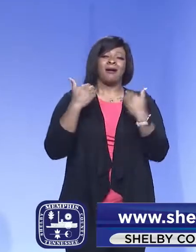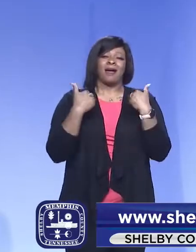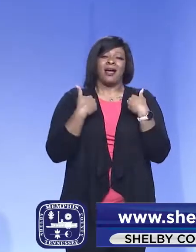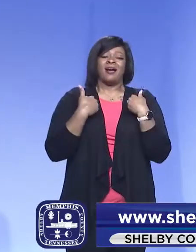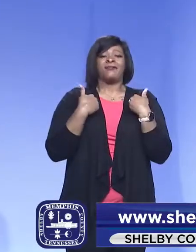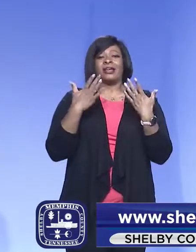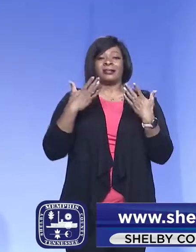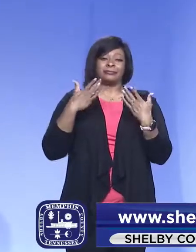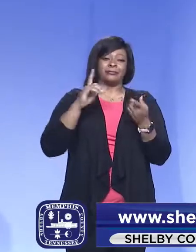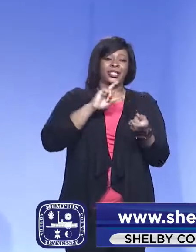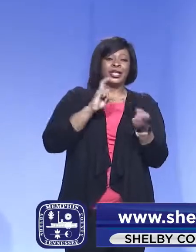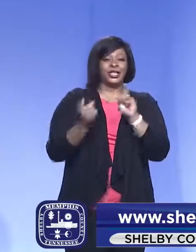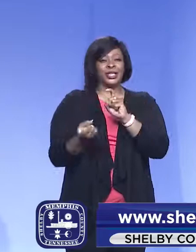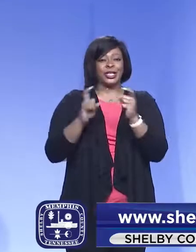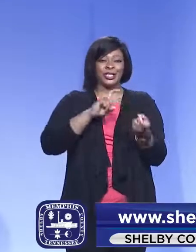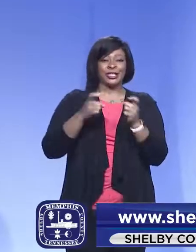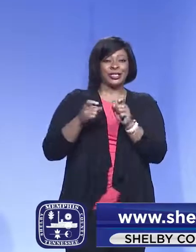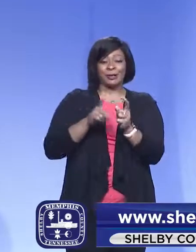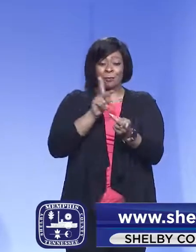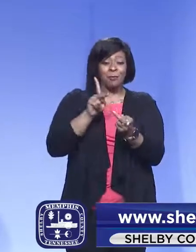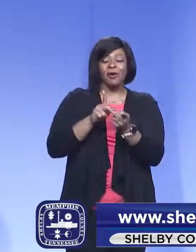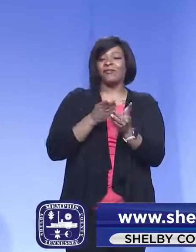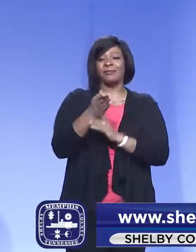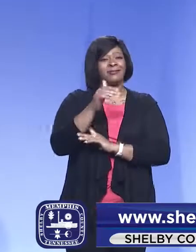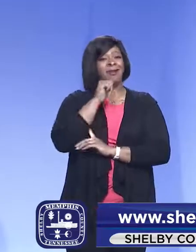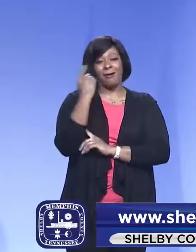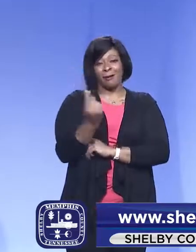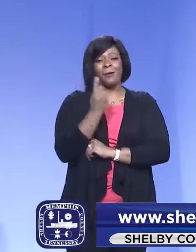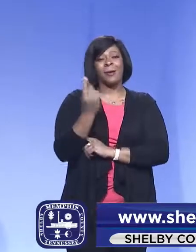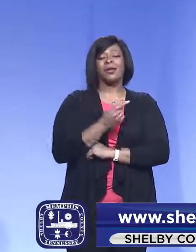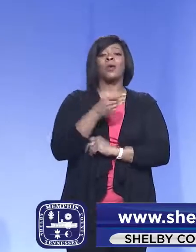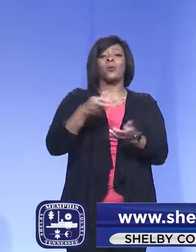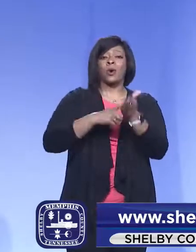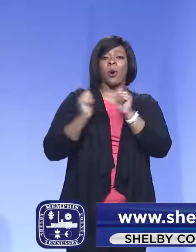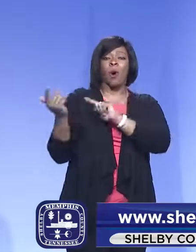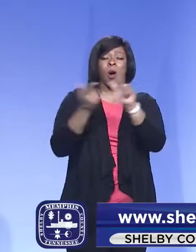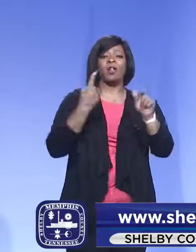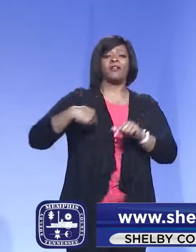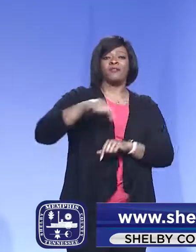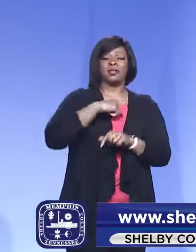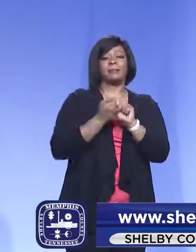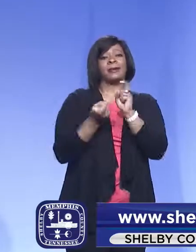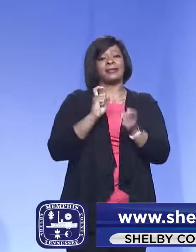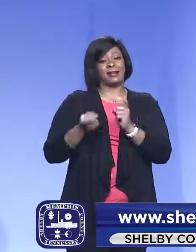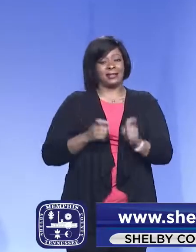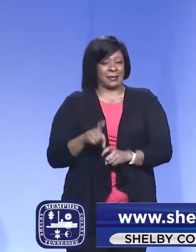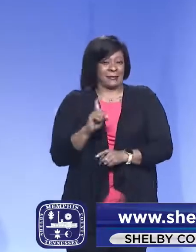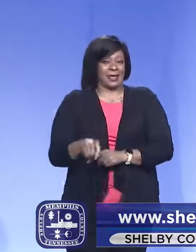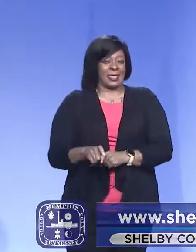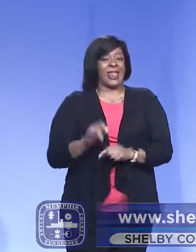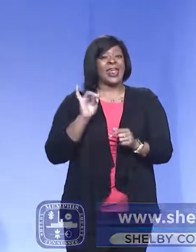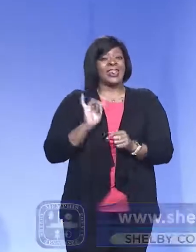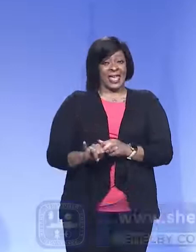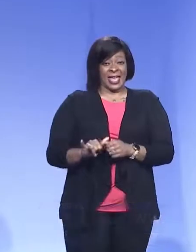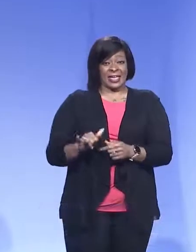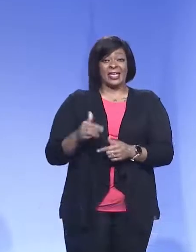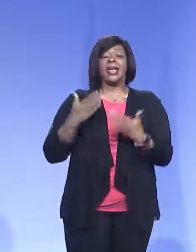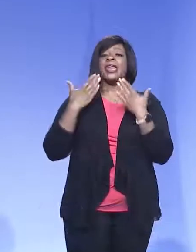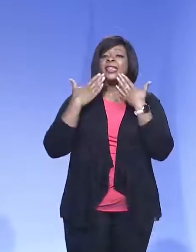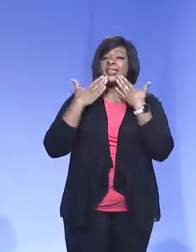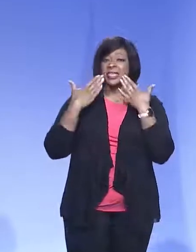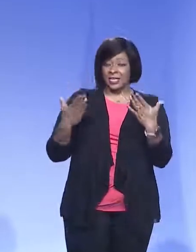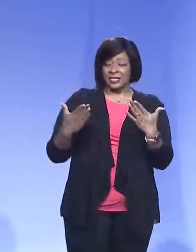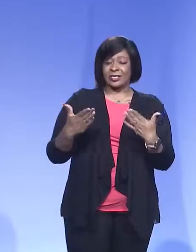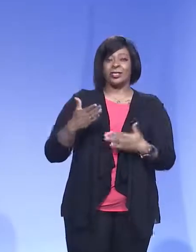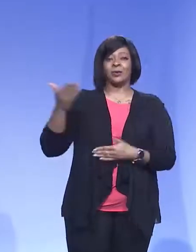twists along the way, and it will require all of us to make adjustments. So with that, thank you, and